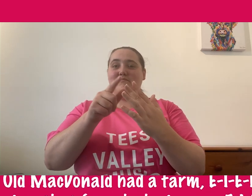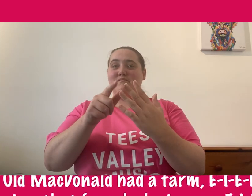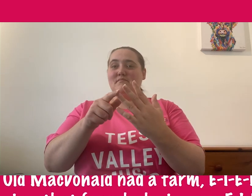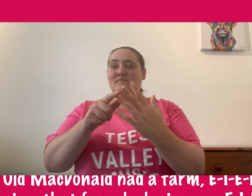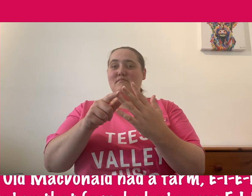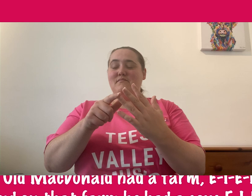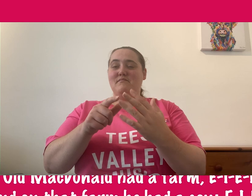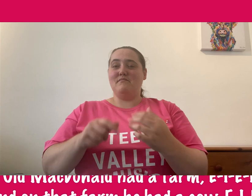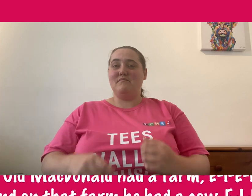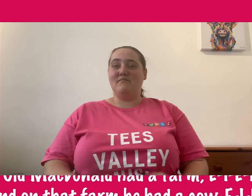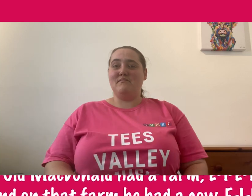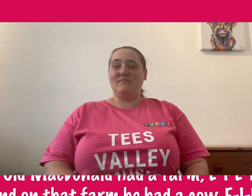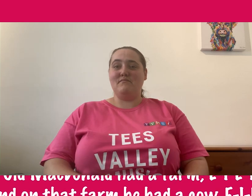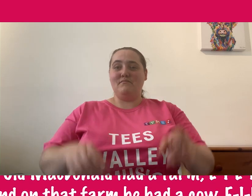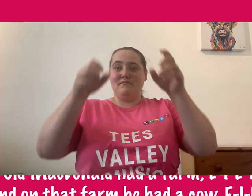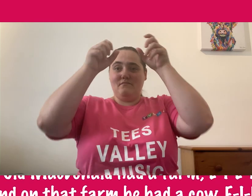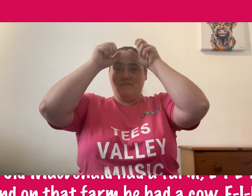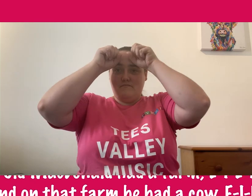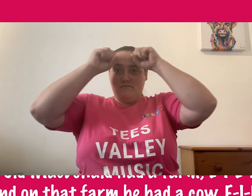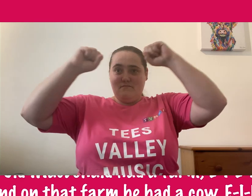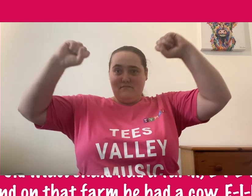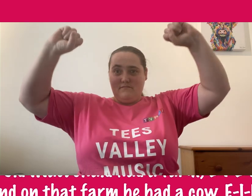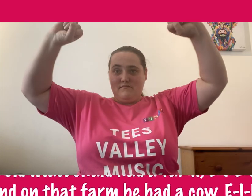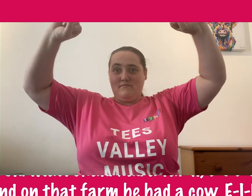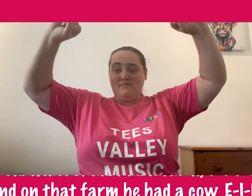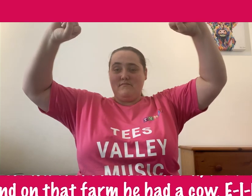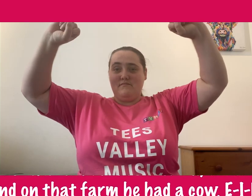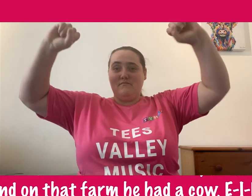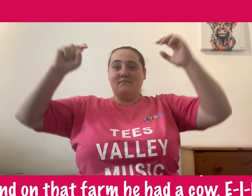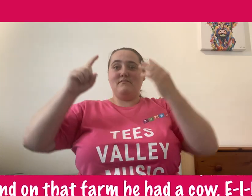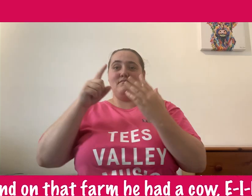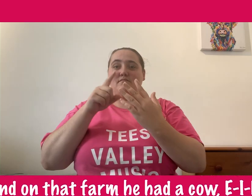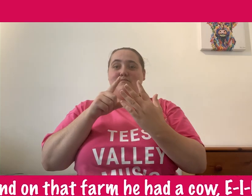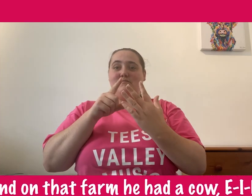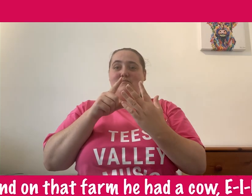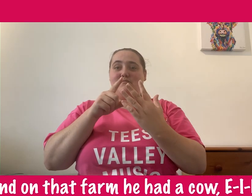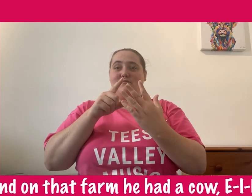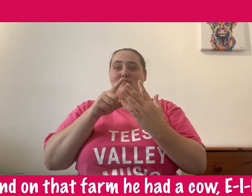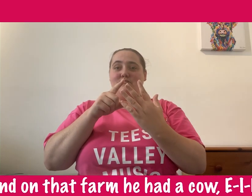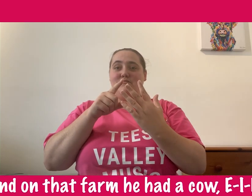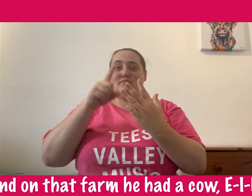E-I-E-I-O. And on that farm he had a cow, moo,